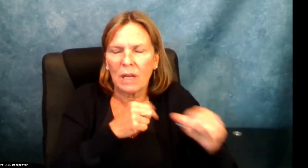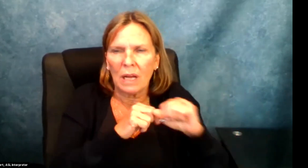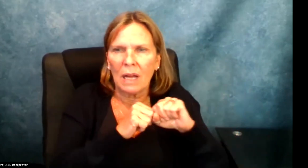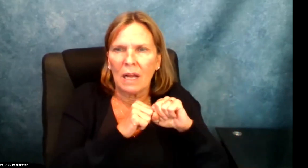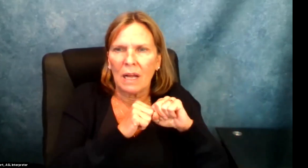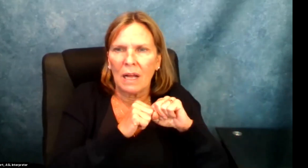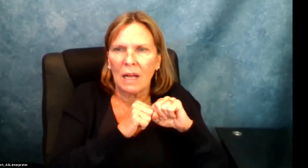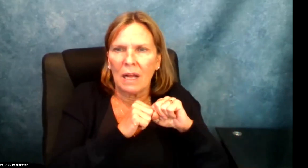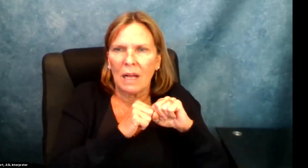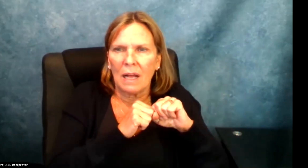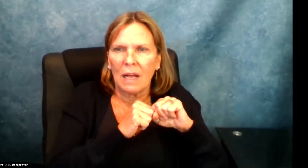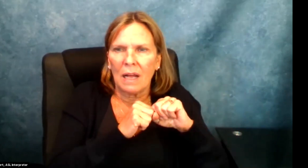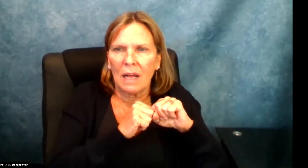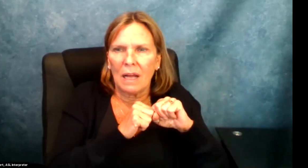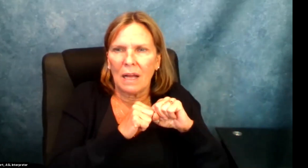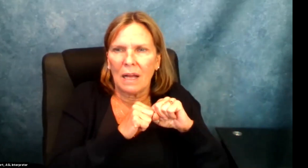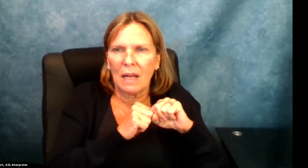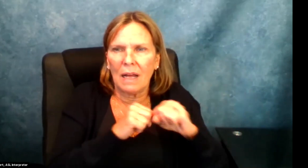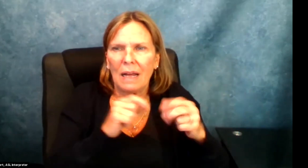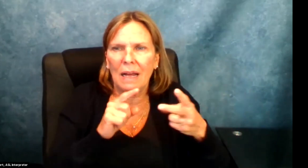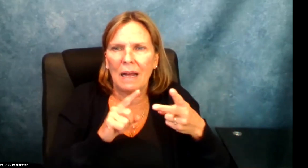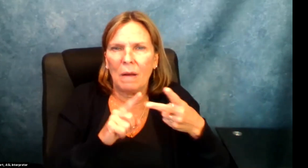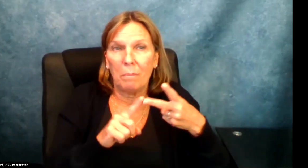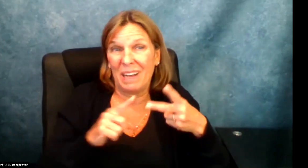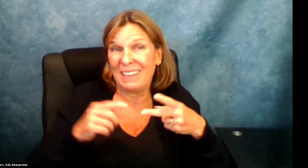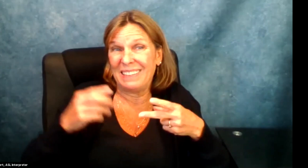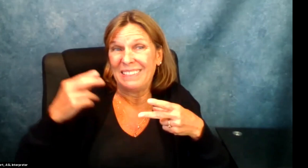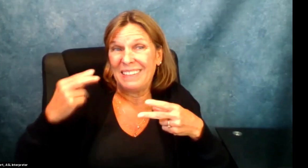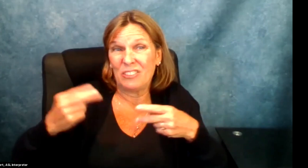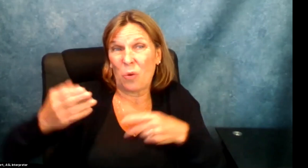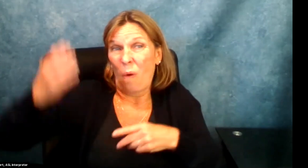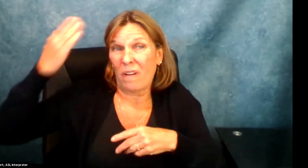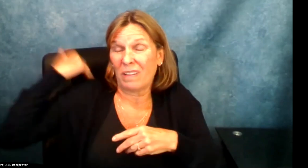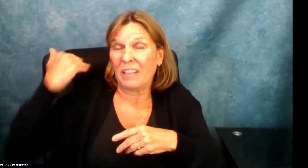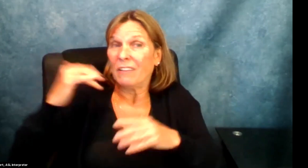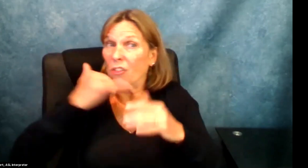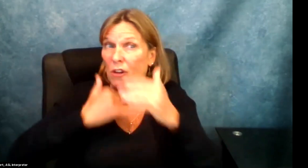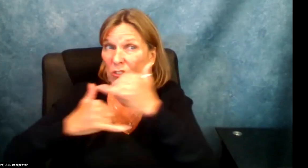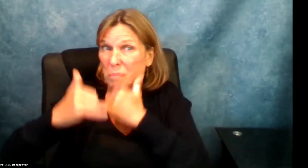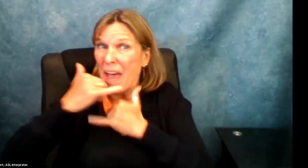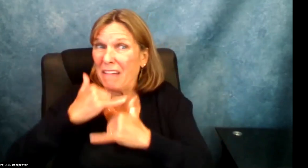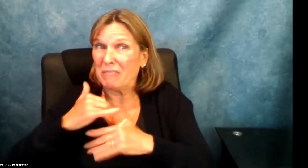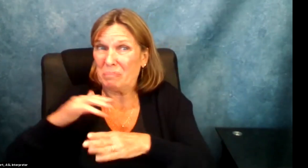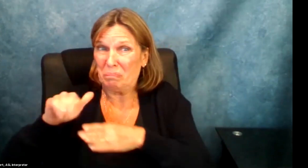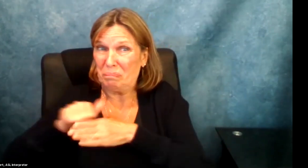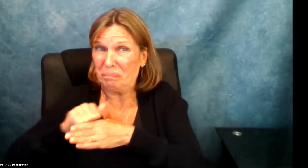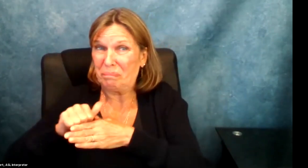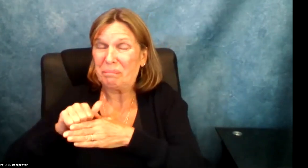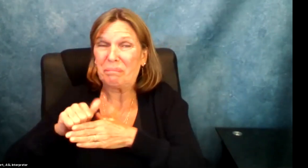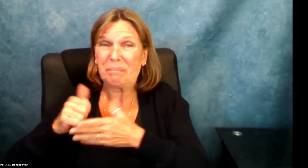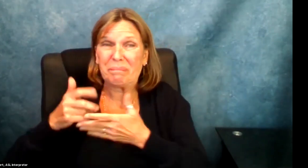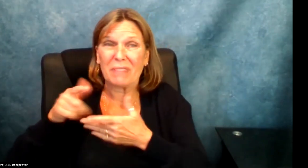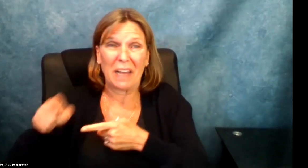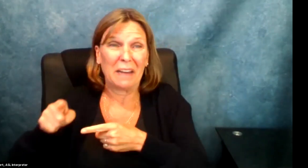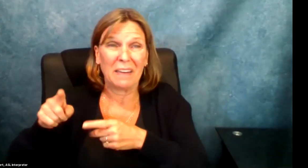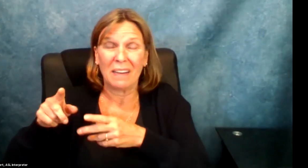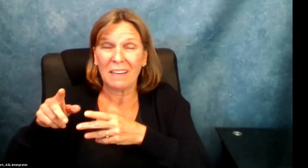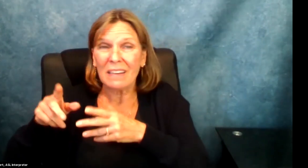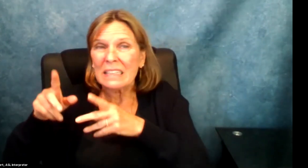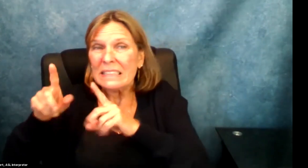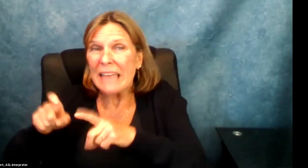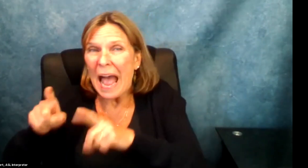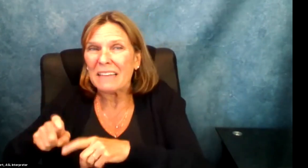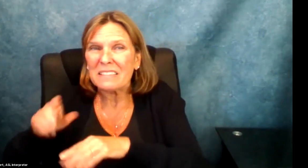and really inhumane practices on and people with disability, people of different